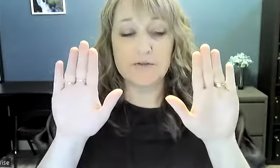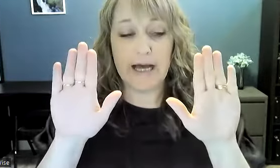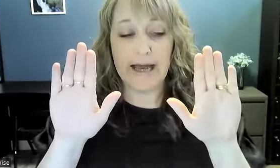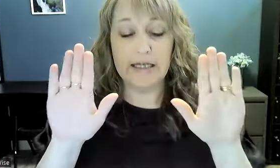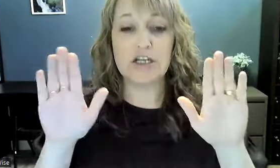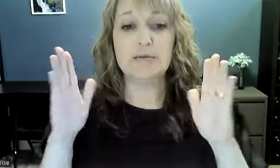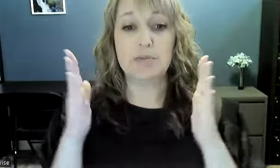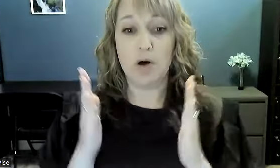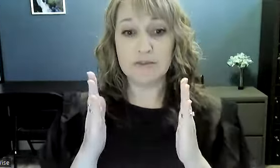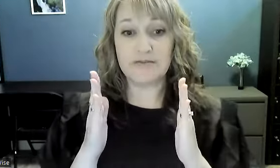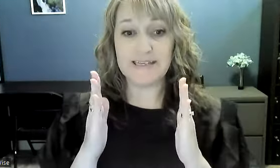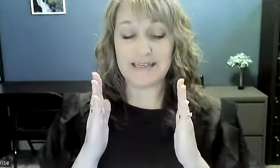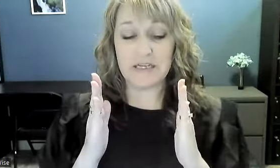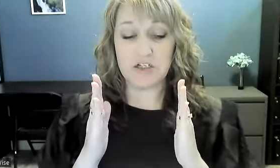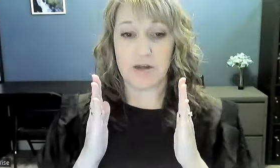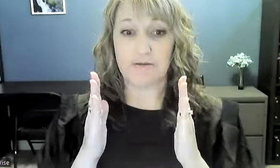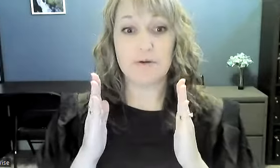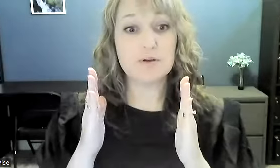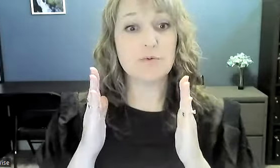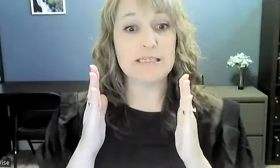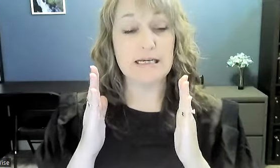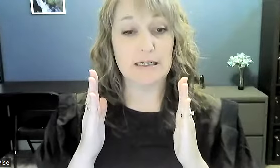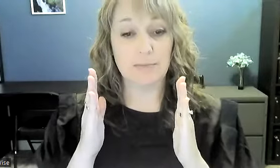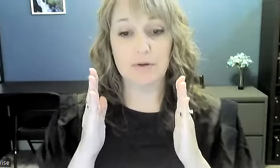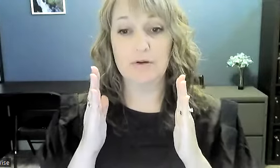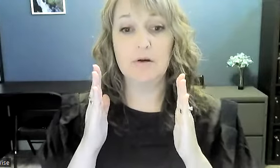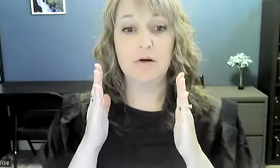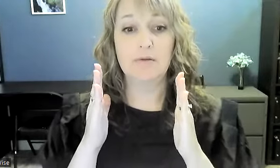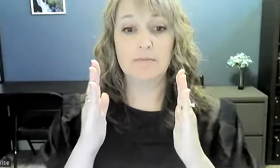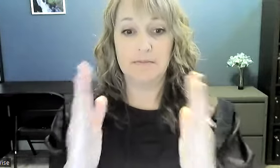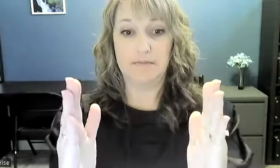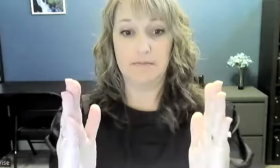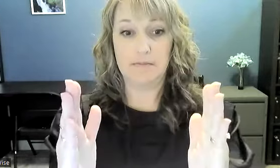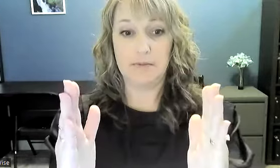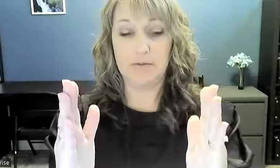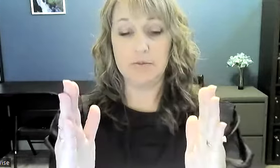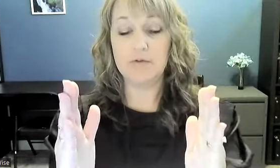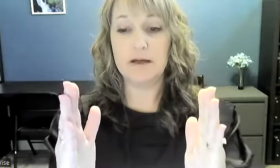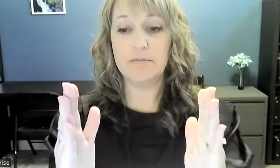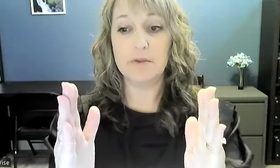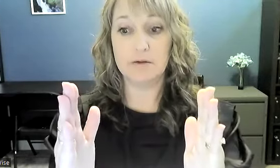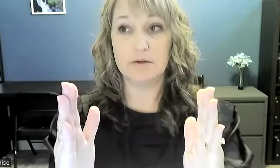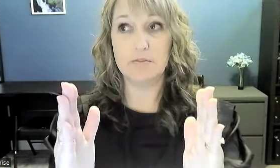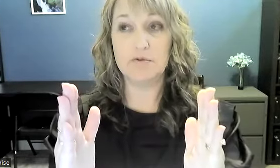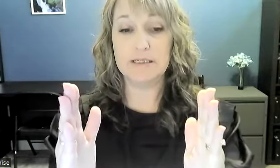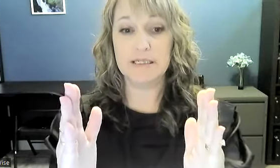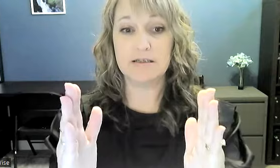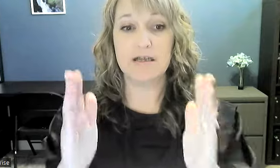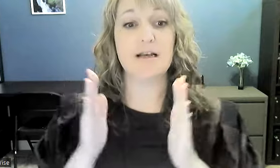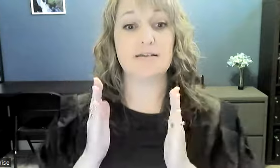flat hand shapes, palms facing each other, fingers pointing up. Now move them, the movement in this is